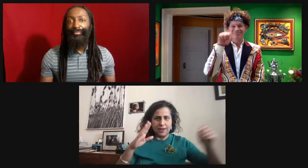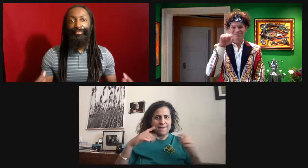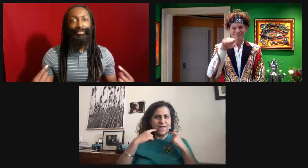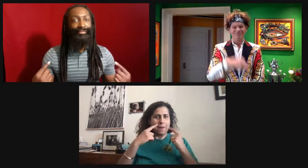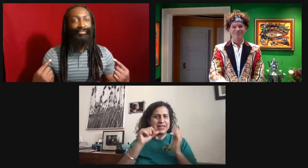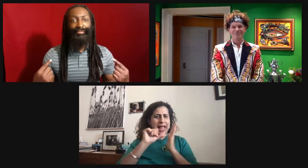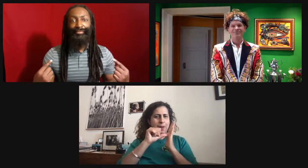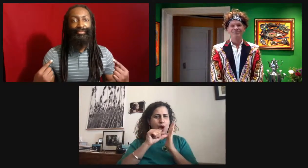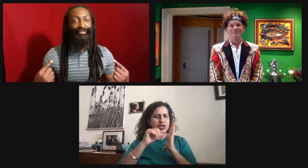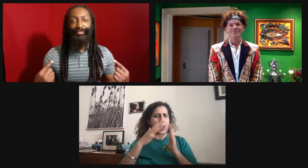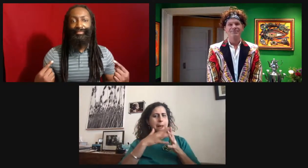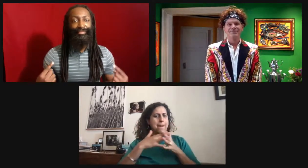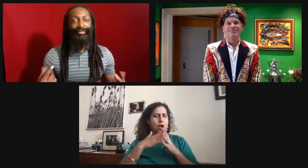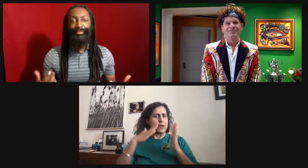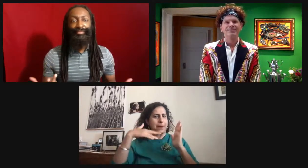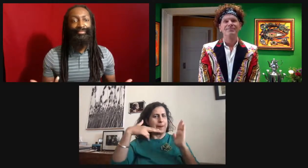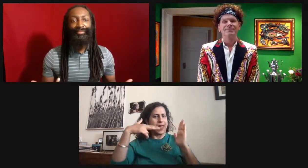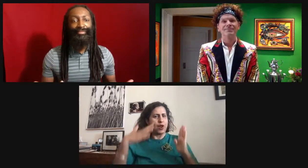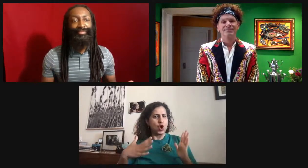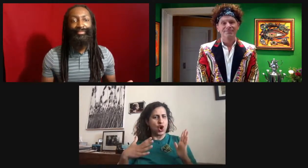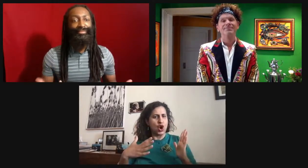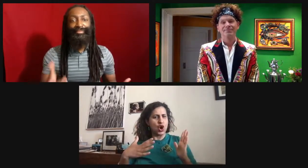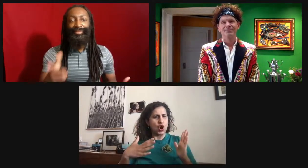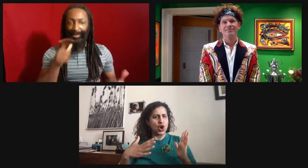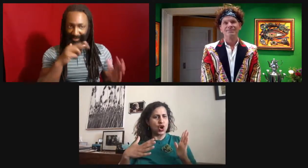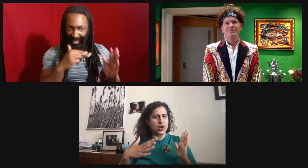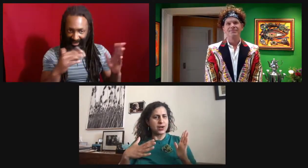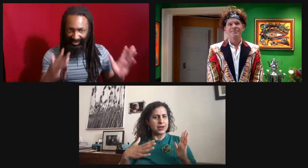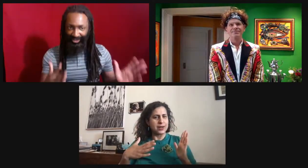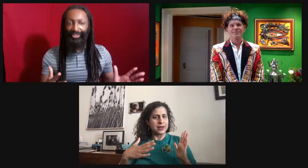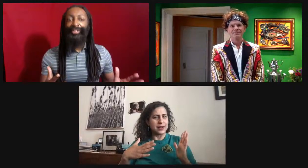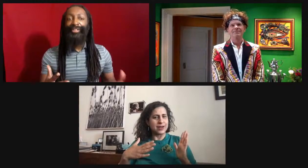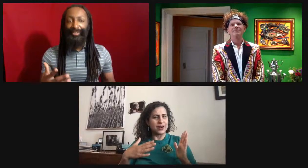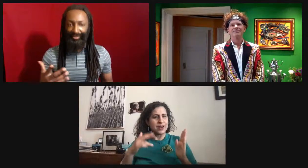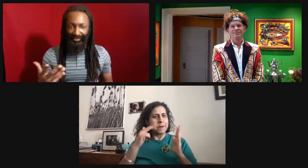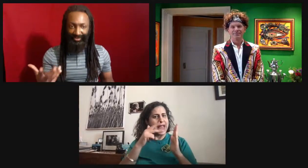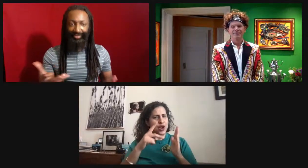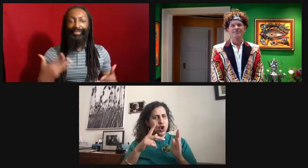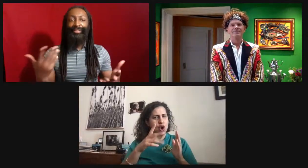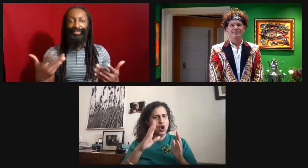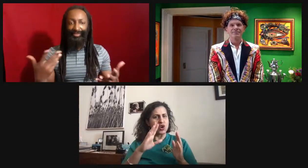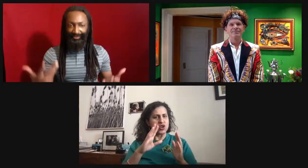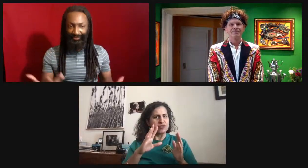Granville, you know what I'm talking about? The famous impressionist, the American painter.